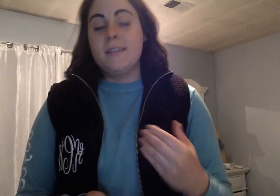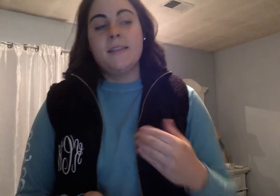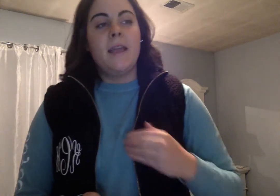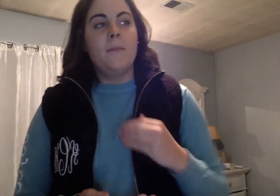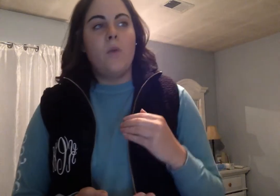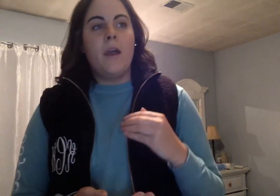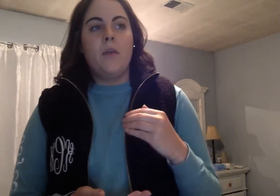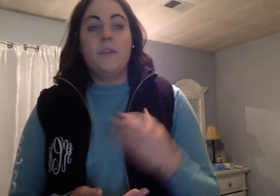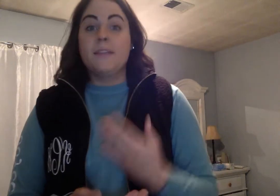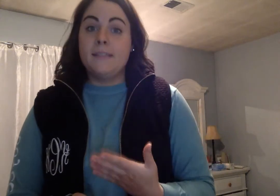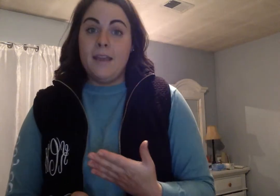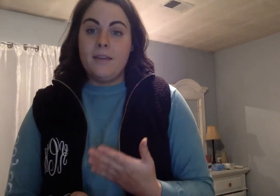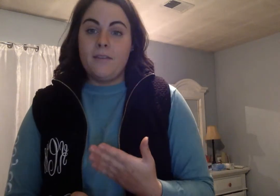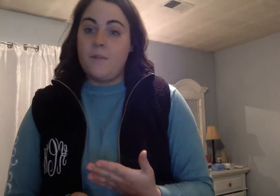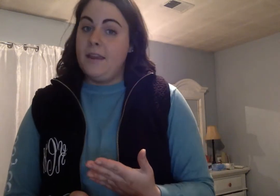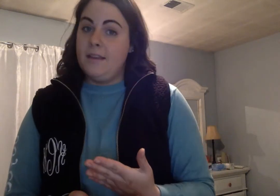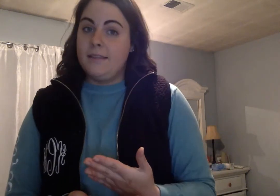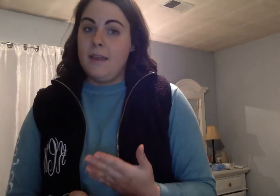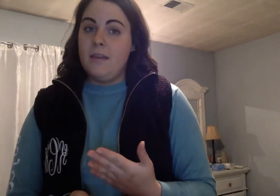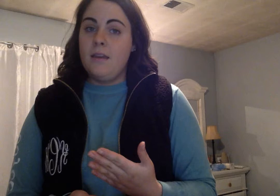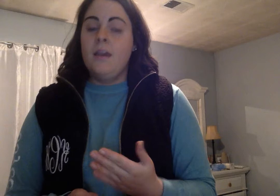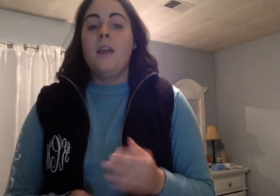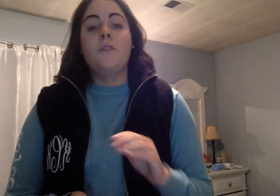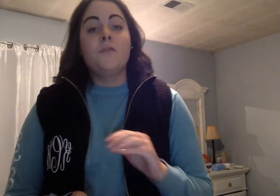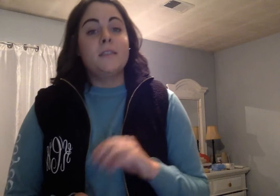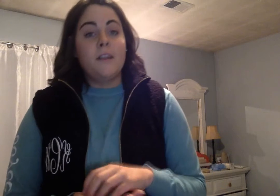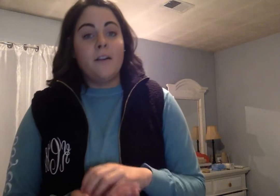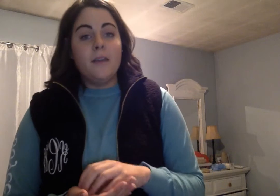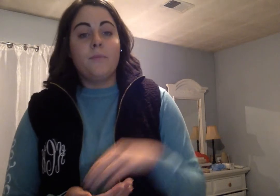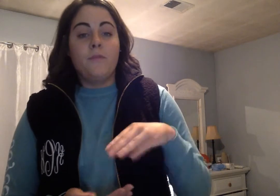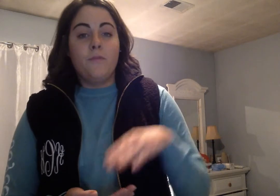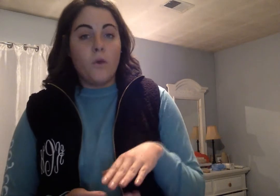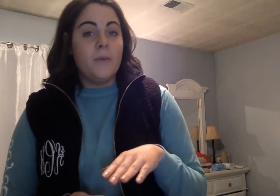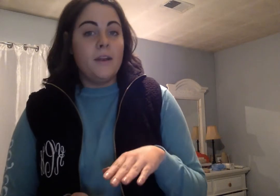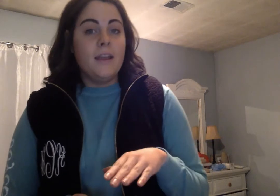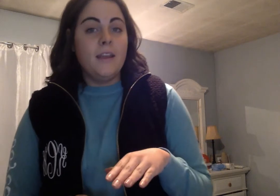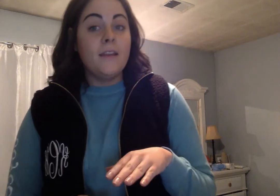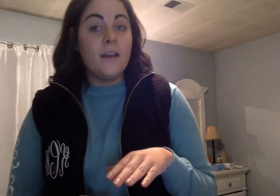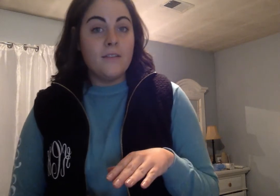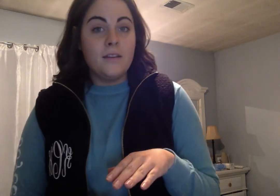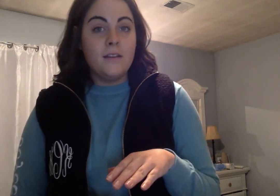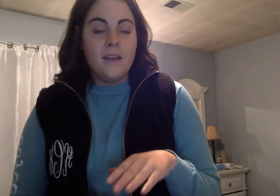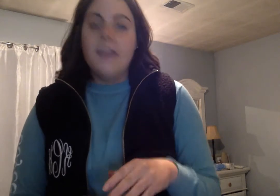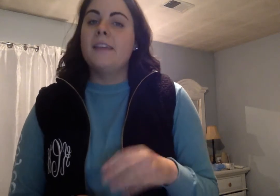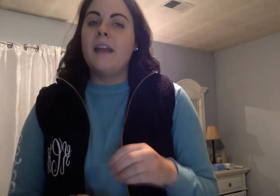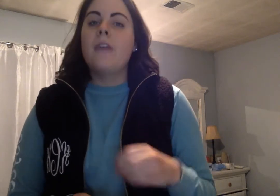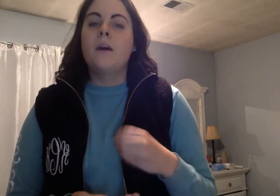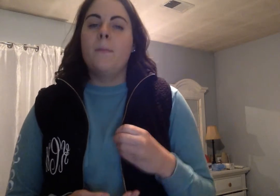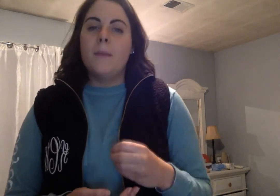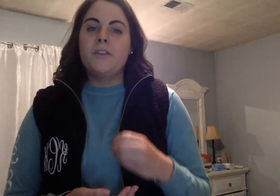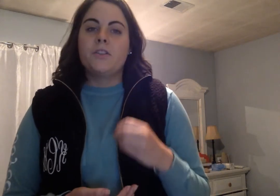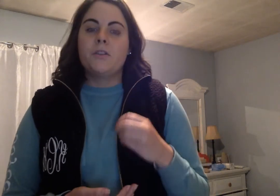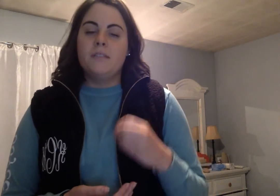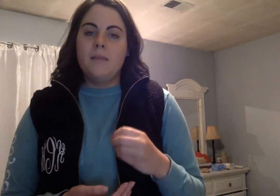the same way with a steak. If you're making a steak, if you sear it before putting it in the oven, it's going to have a much